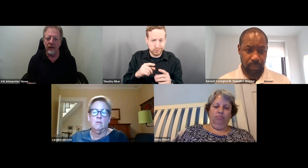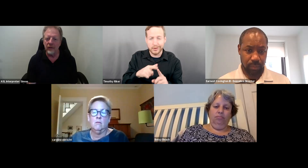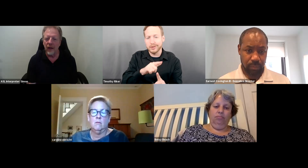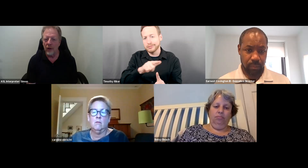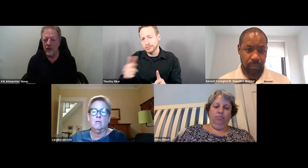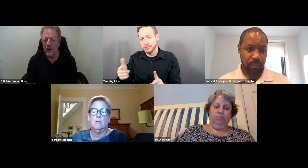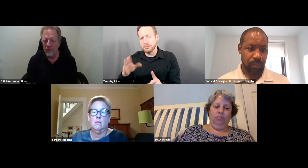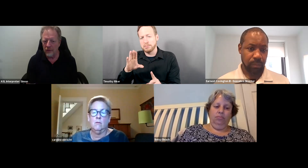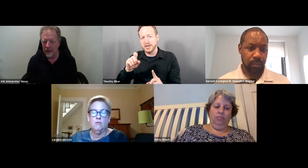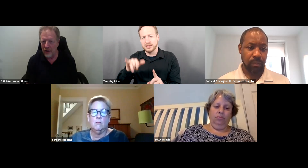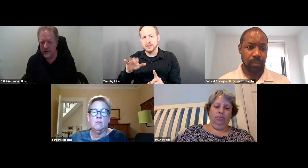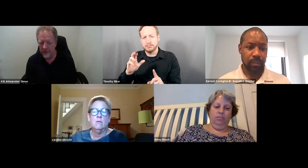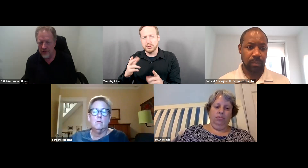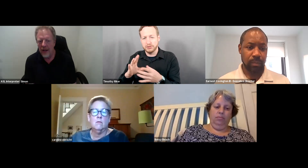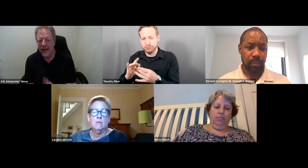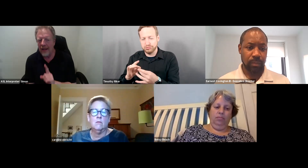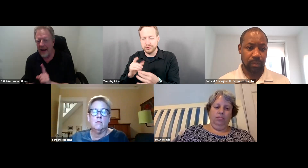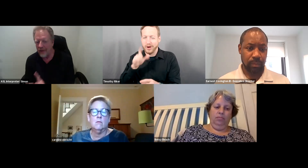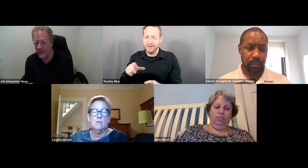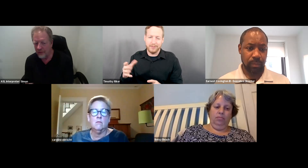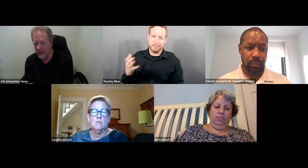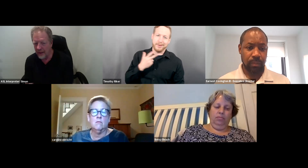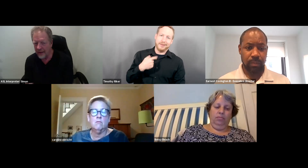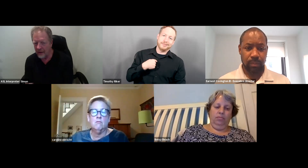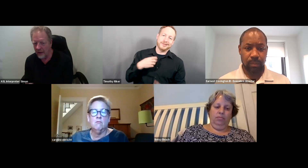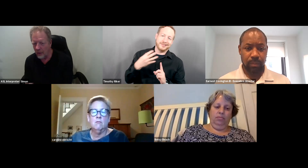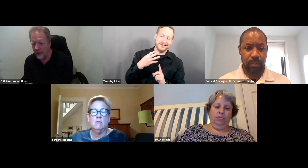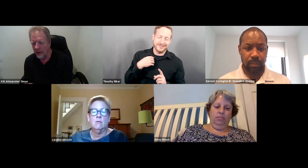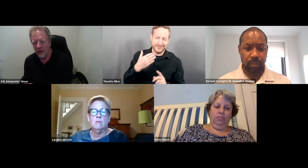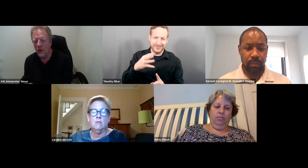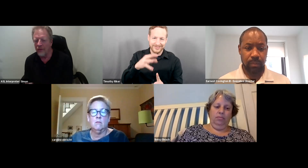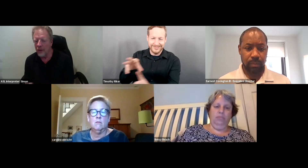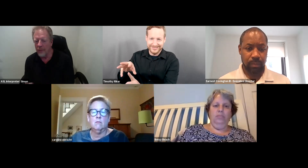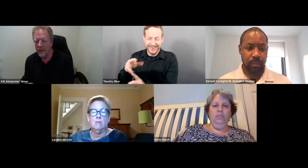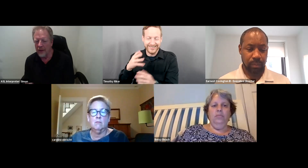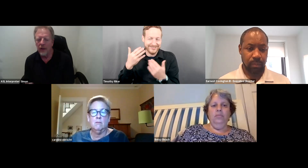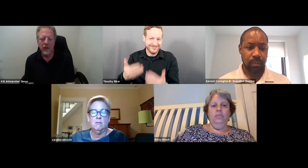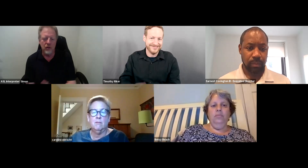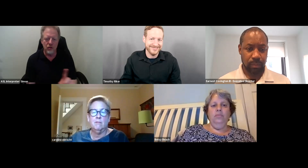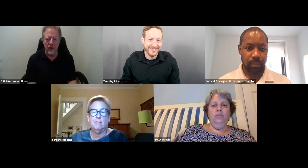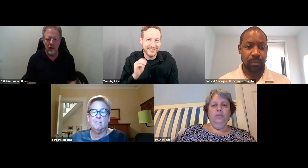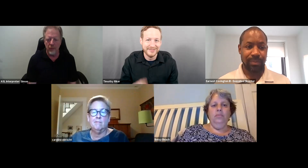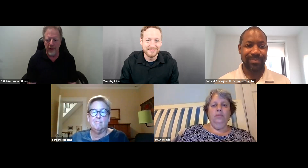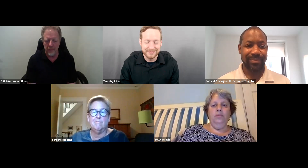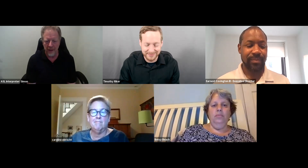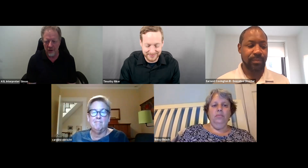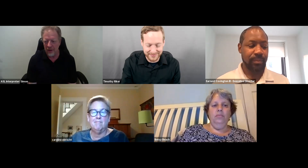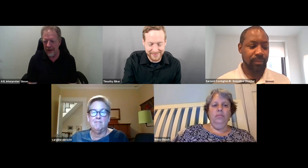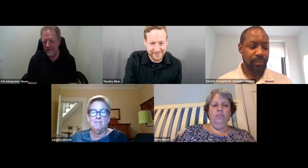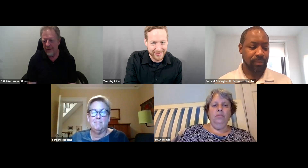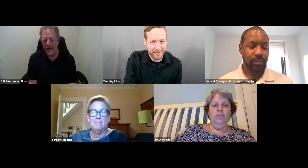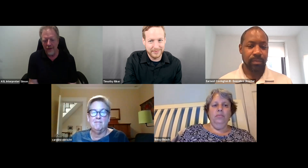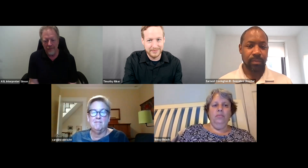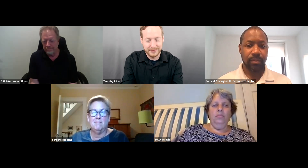And Carol, I want to turn it over and recognize you first. And then after we get Caroline Albright, you don't have to come back to me. Just go straight over to Betsy Beach.